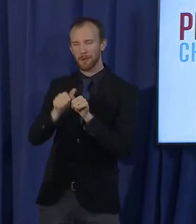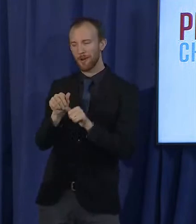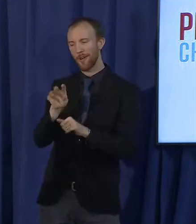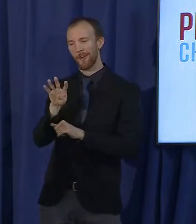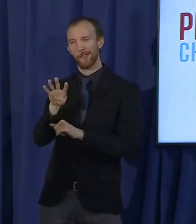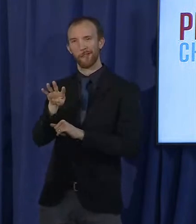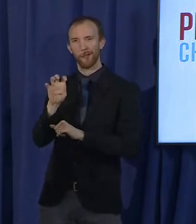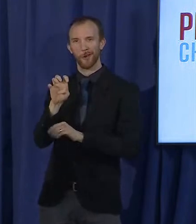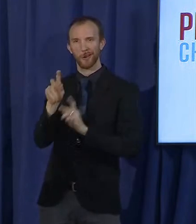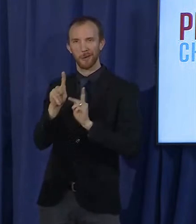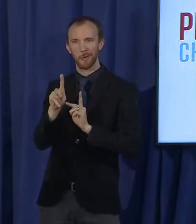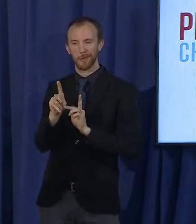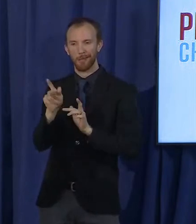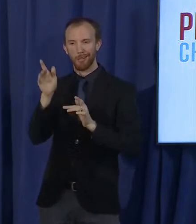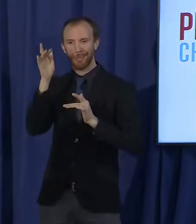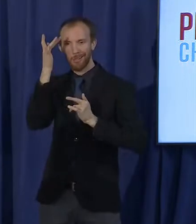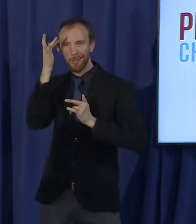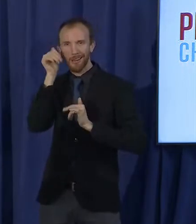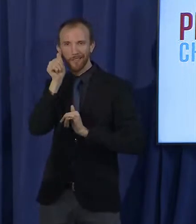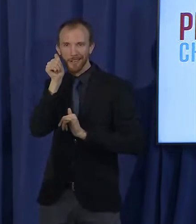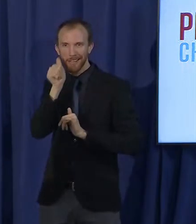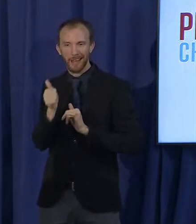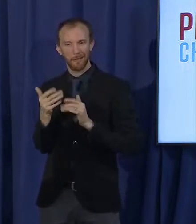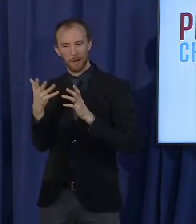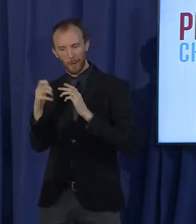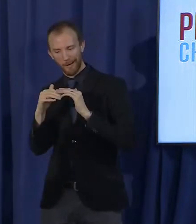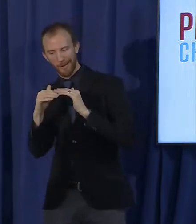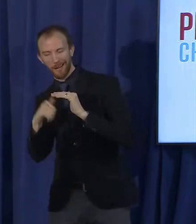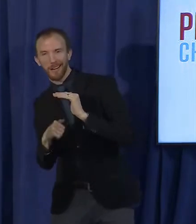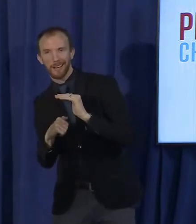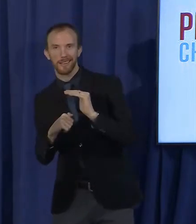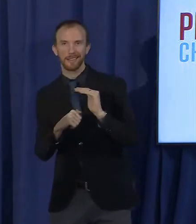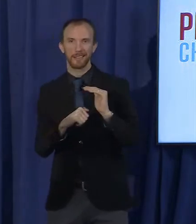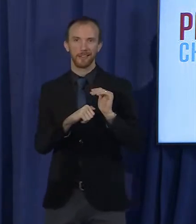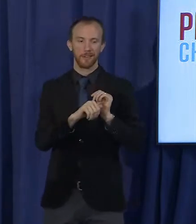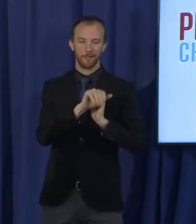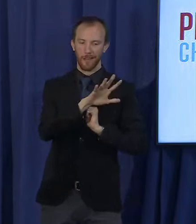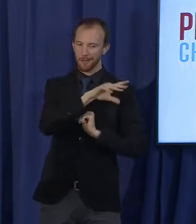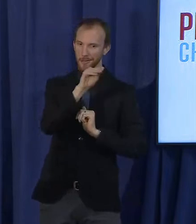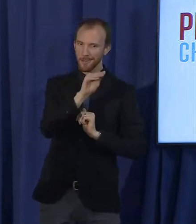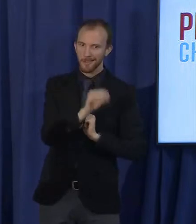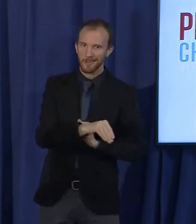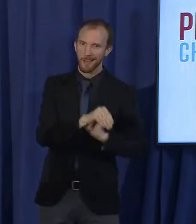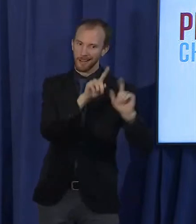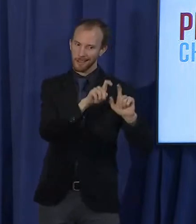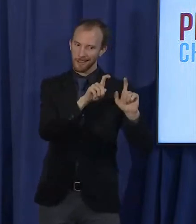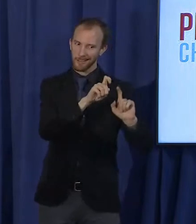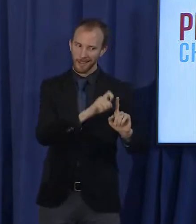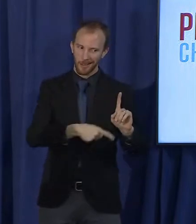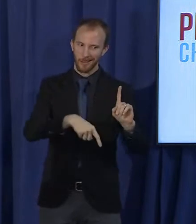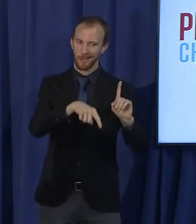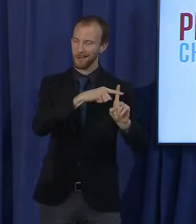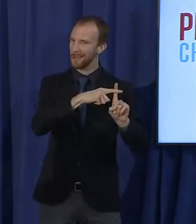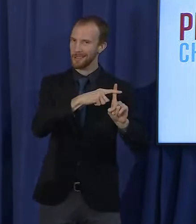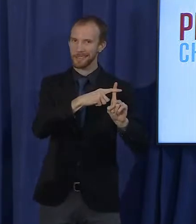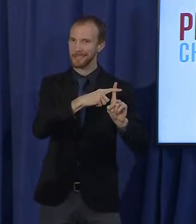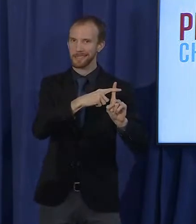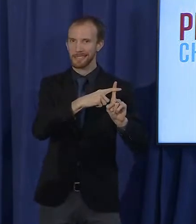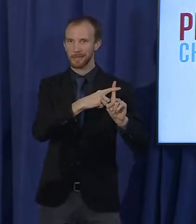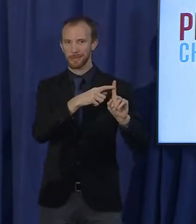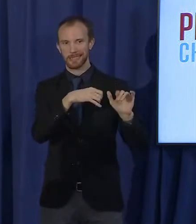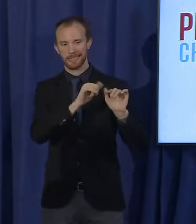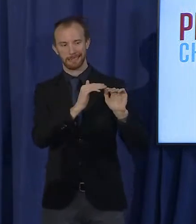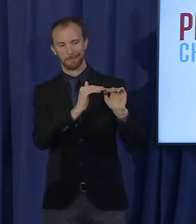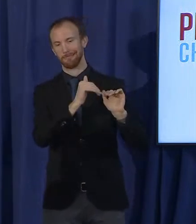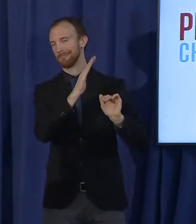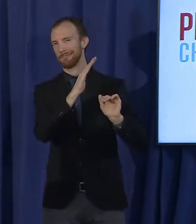and that 5% positivity that really mark our danger zone here in Chicago. Where I think about fans